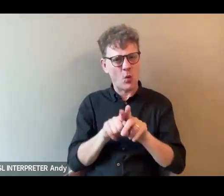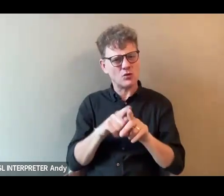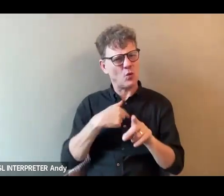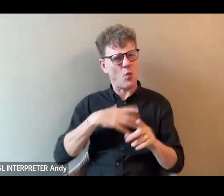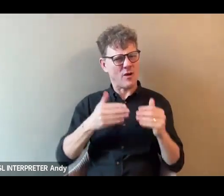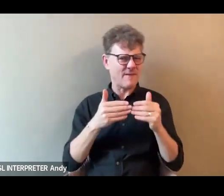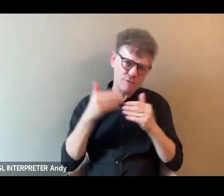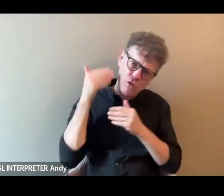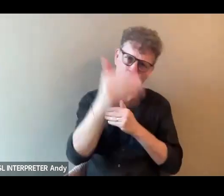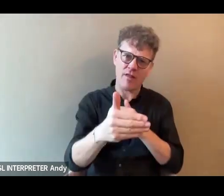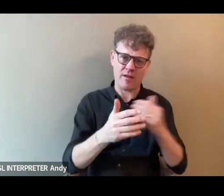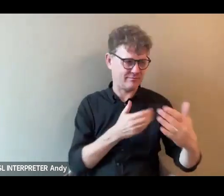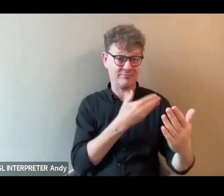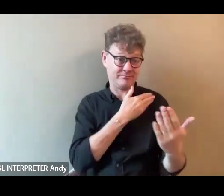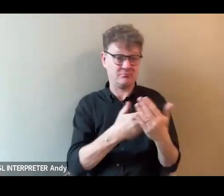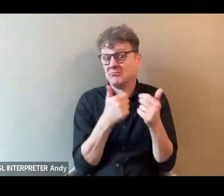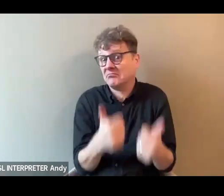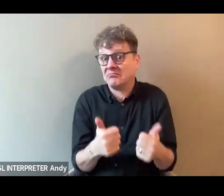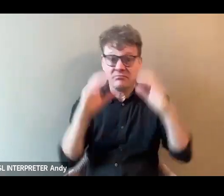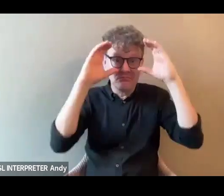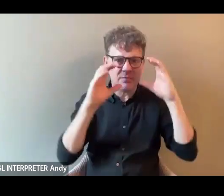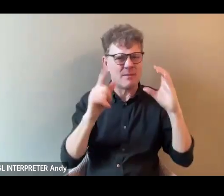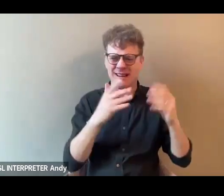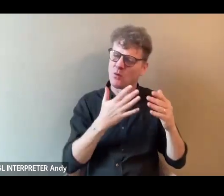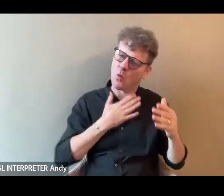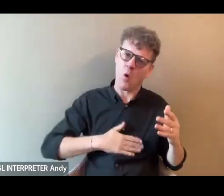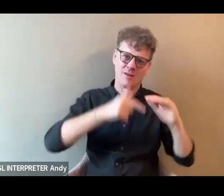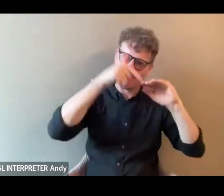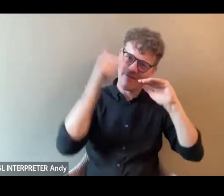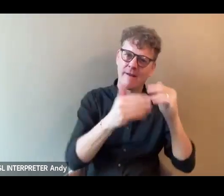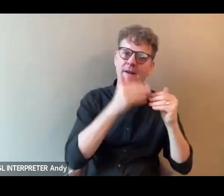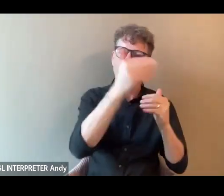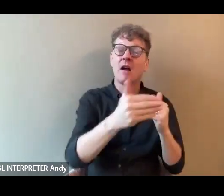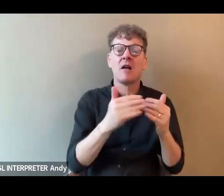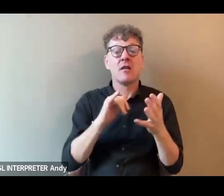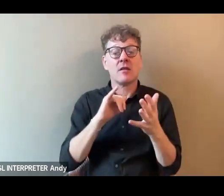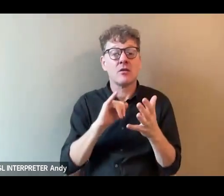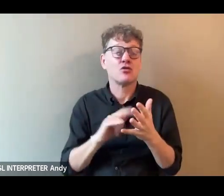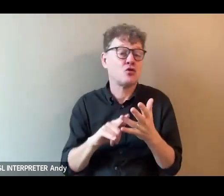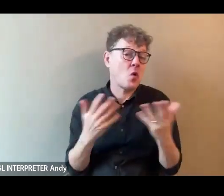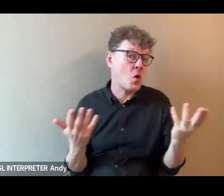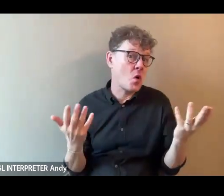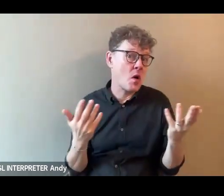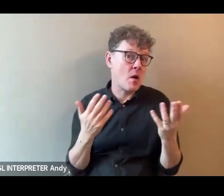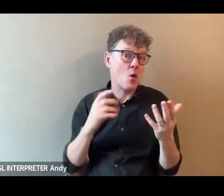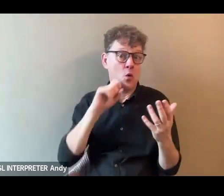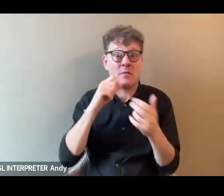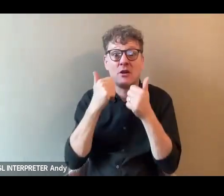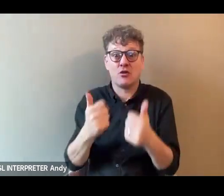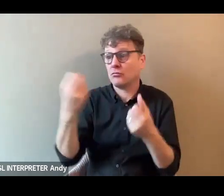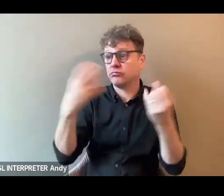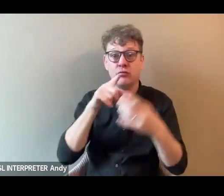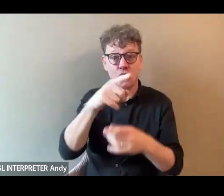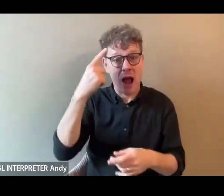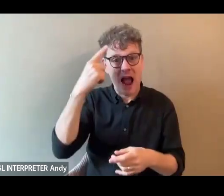managed to get it to at this stage. So another thing that we would like you to consider doing as well, give us some ideas about where you think this could be extended